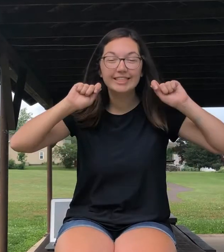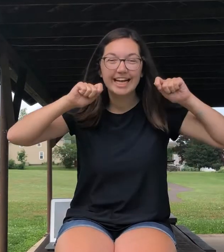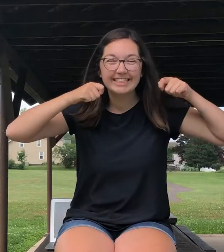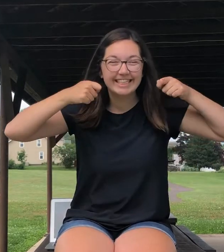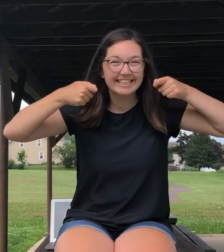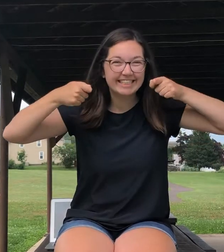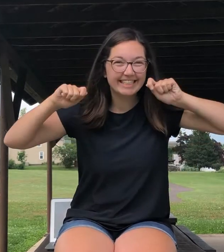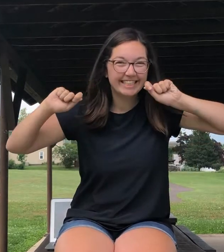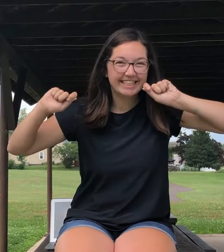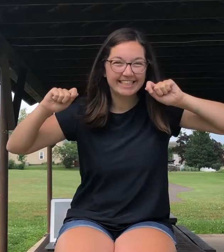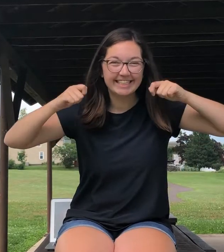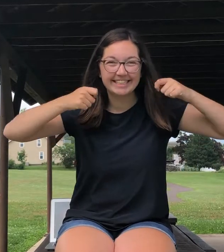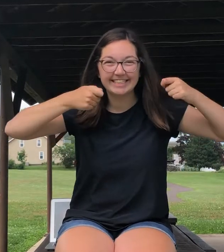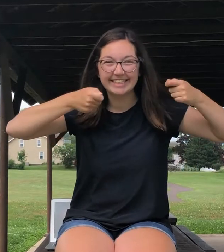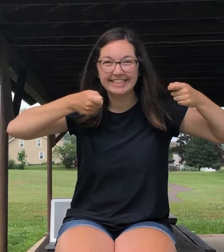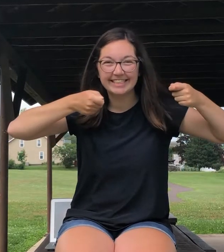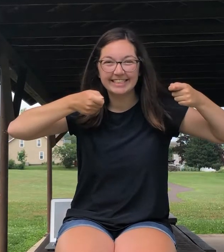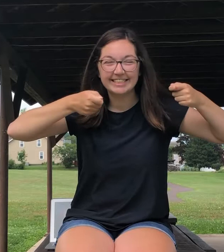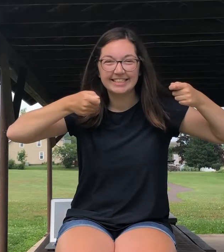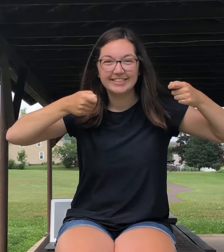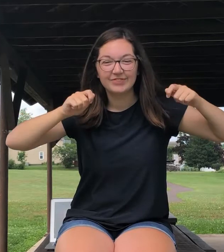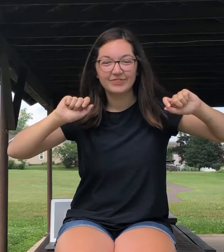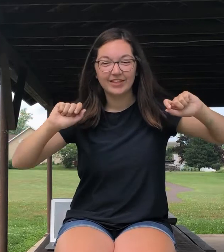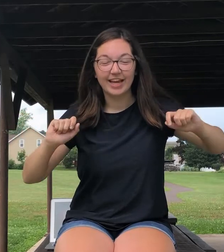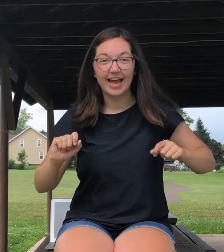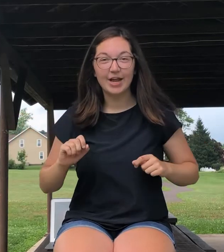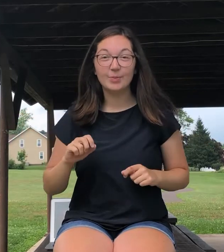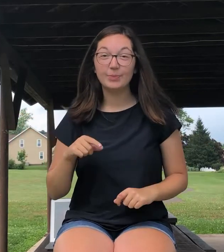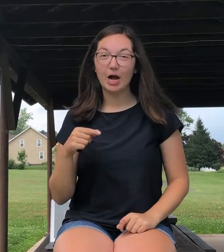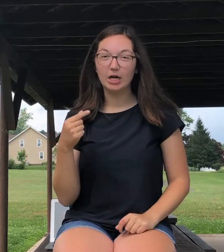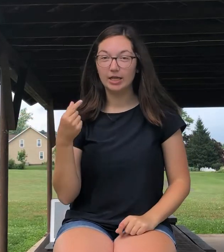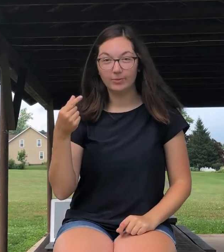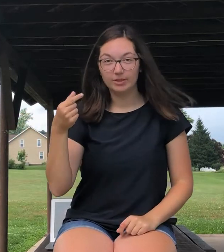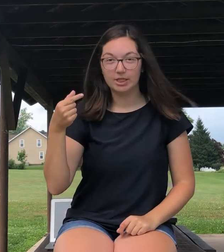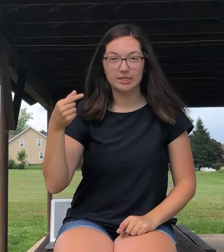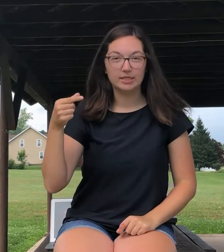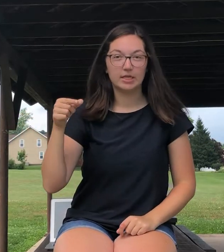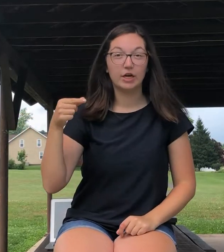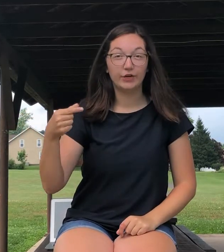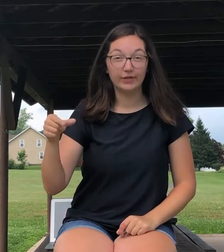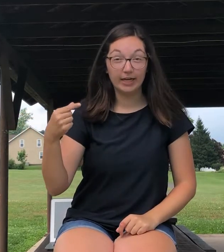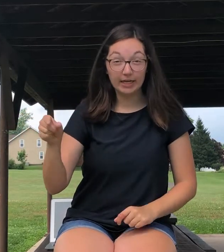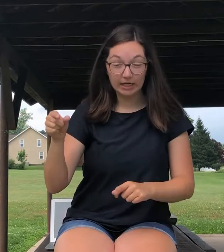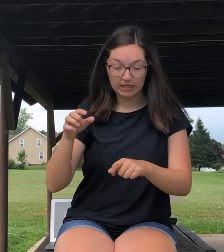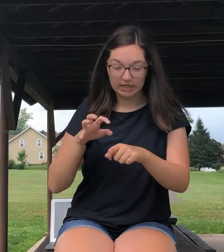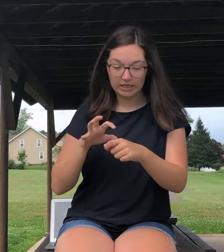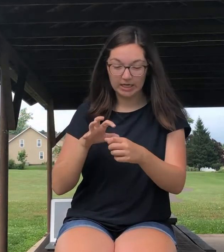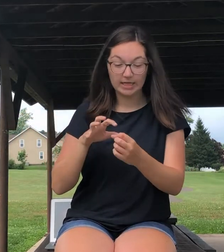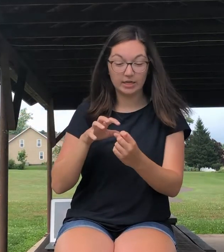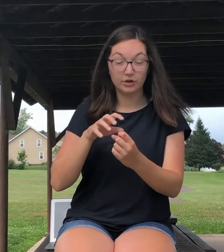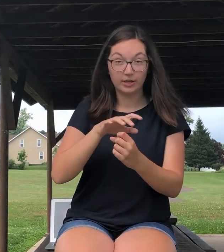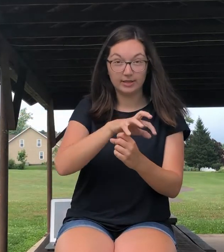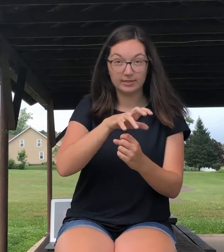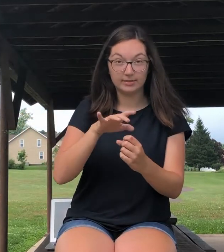and broccoli, which is green. then you go like this.